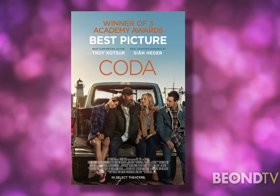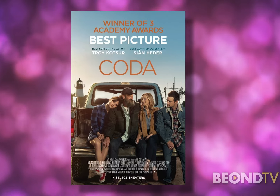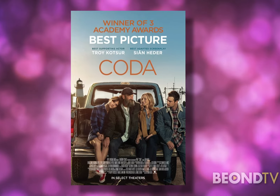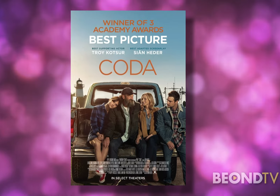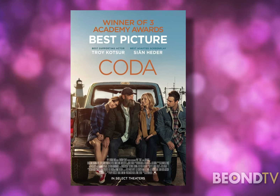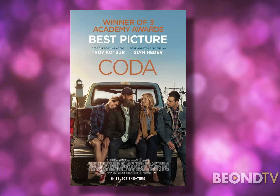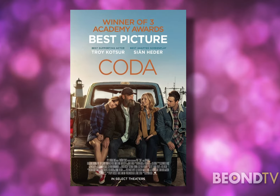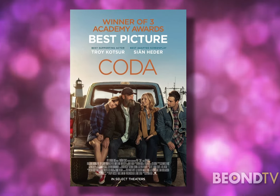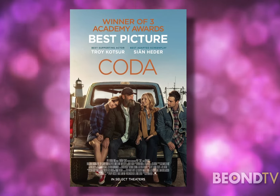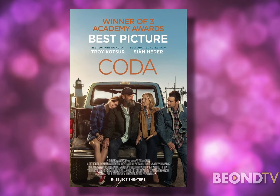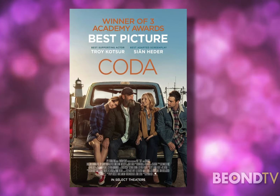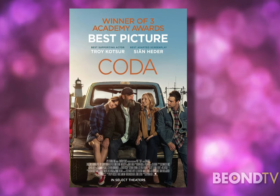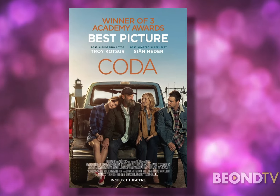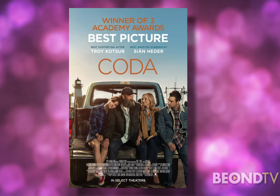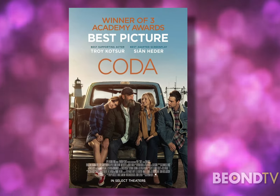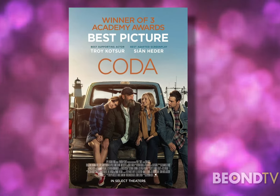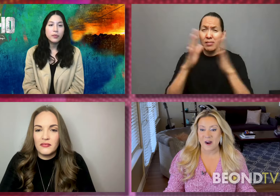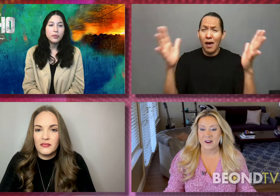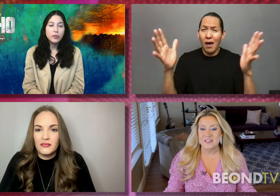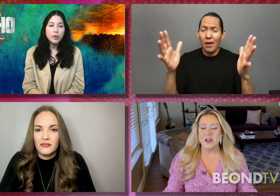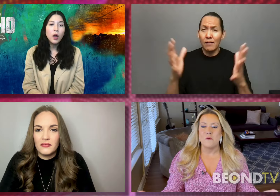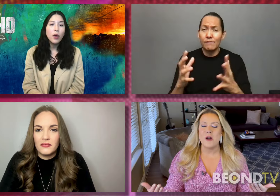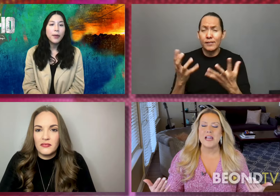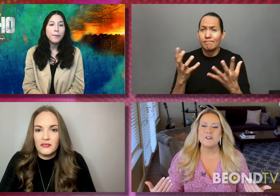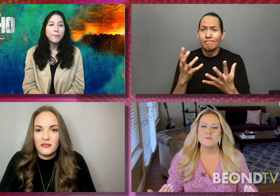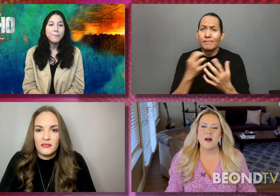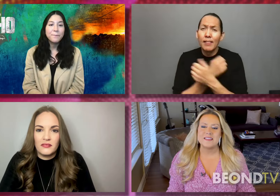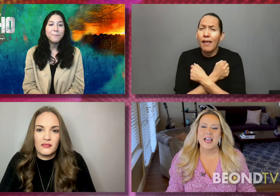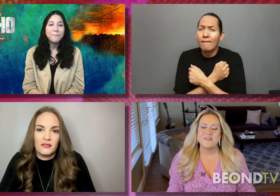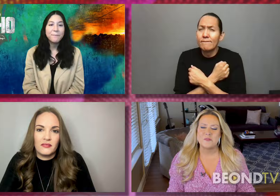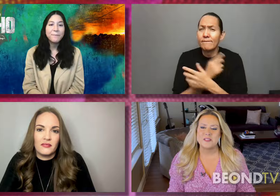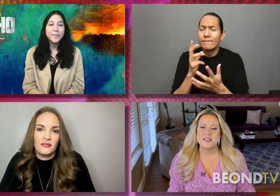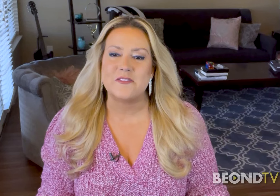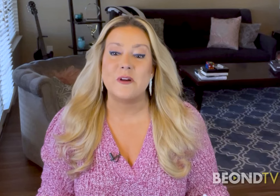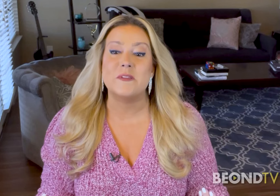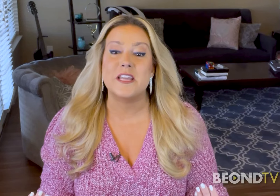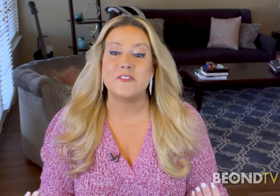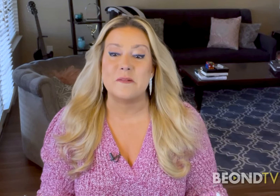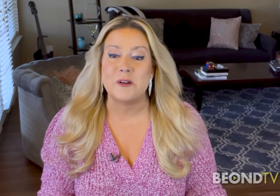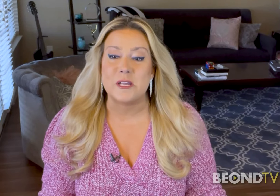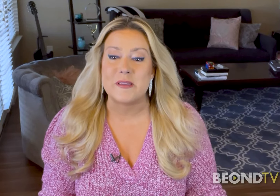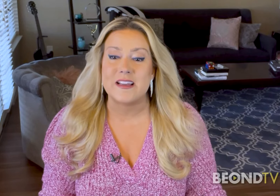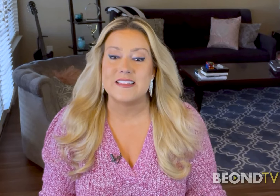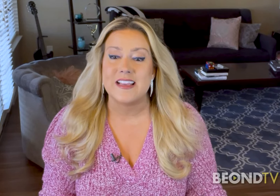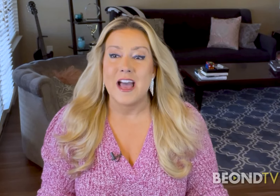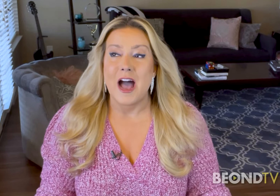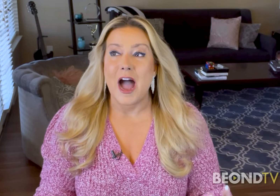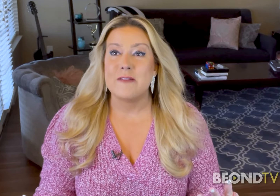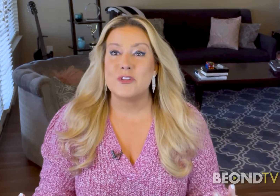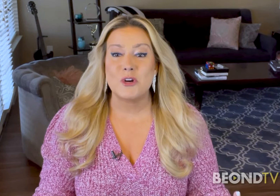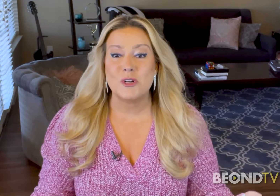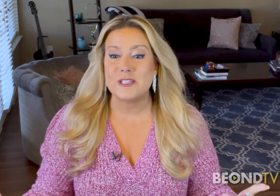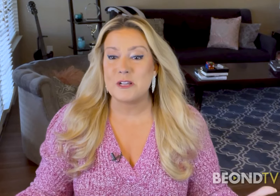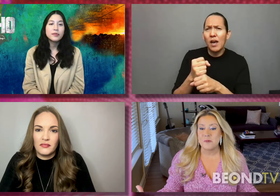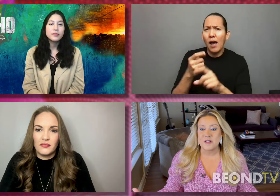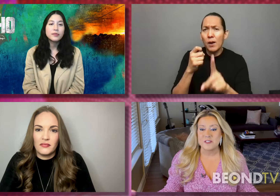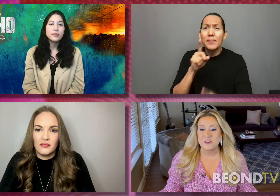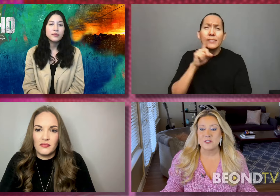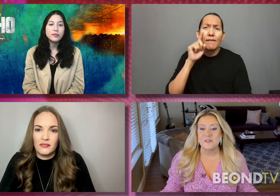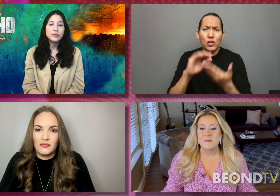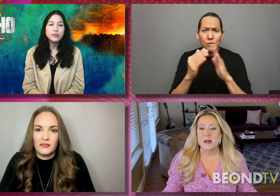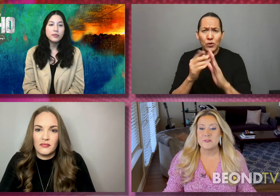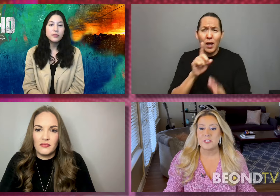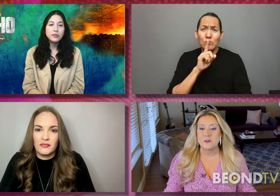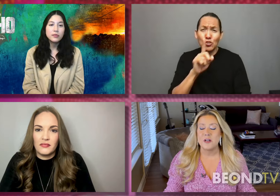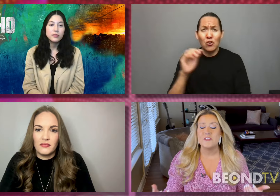much accolades and love, and now with your part, what kind of response have you received from the deaf community? Because I'm sure little boys and